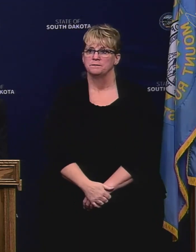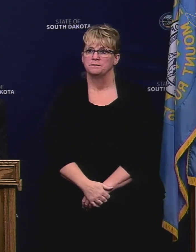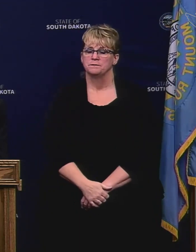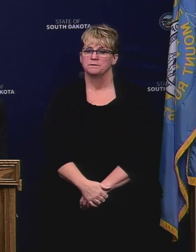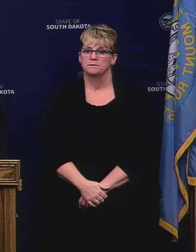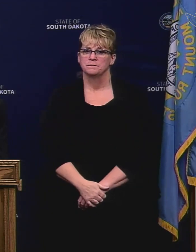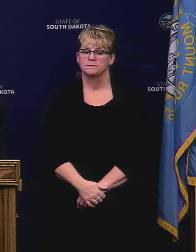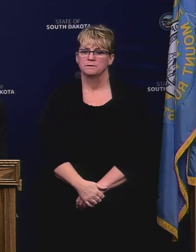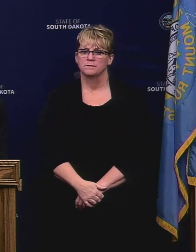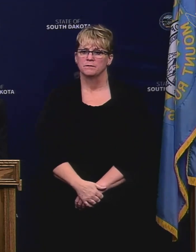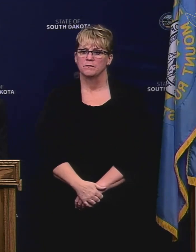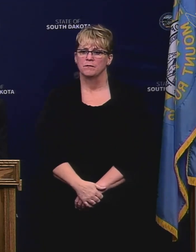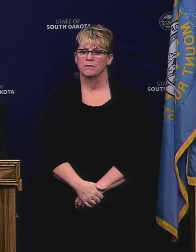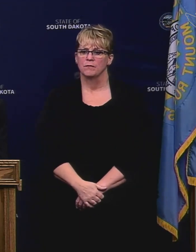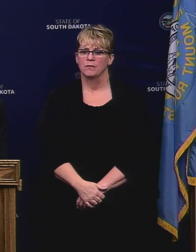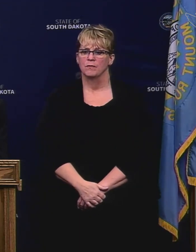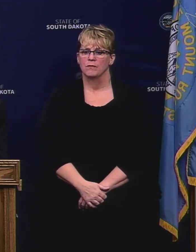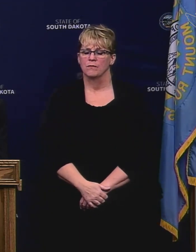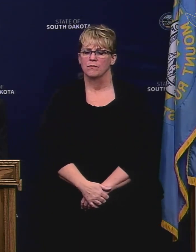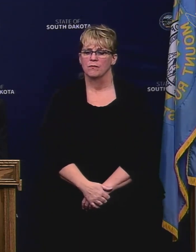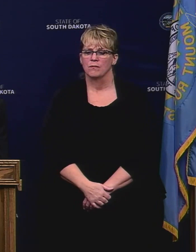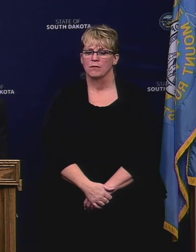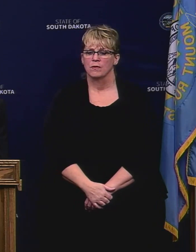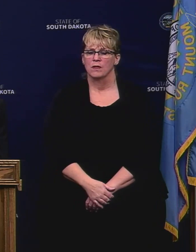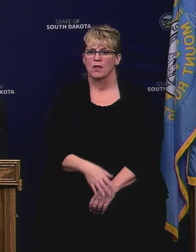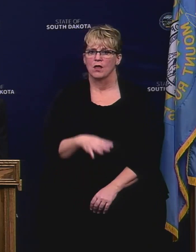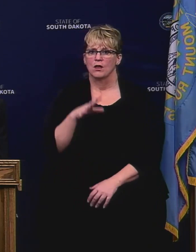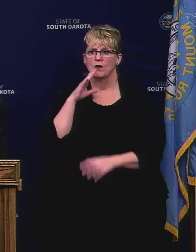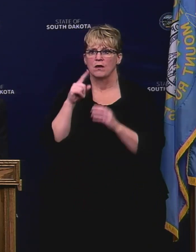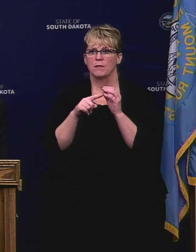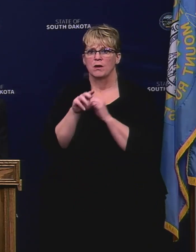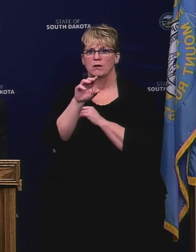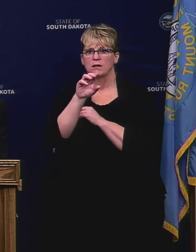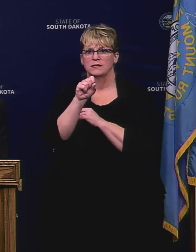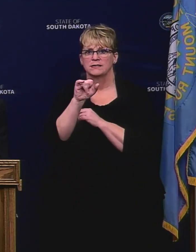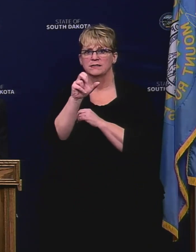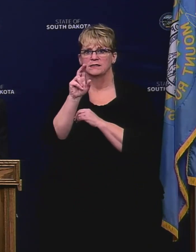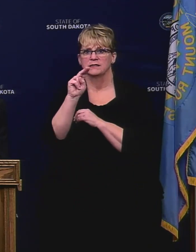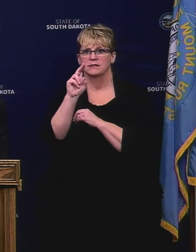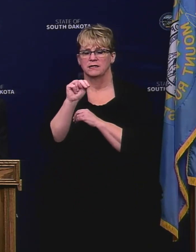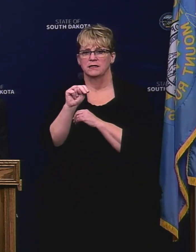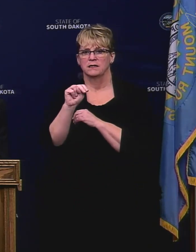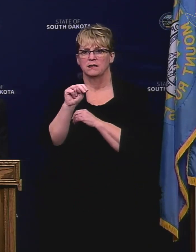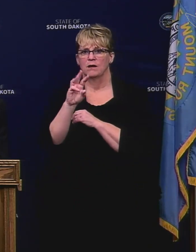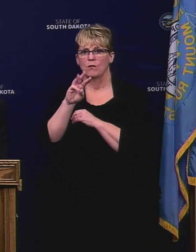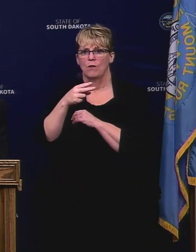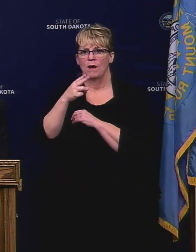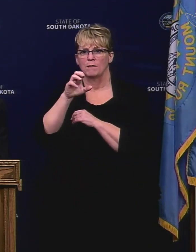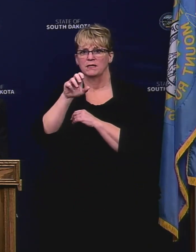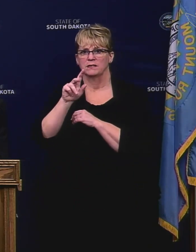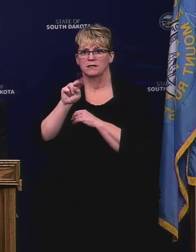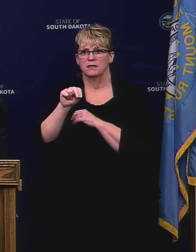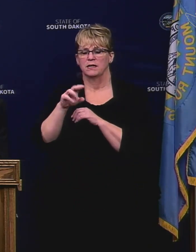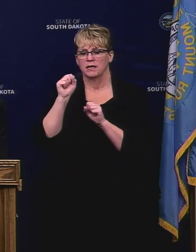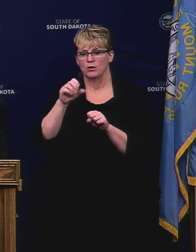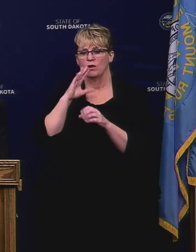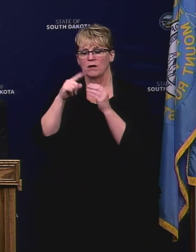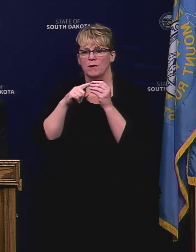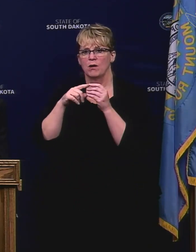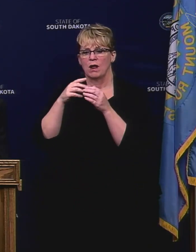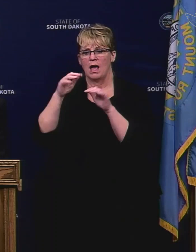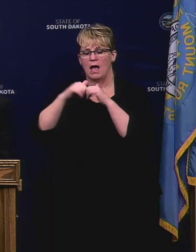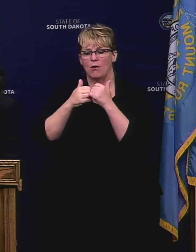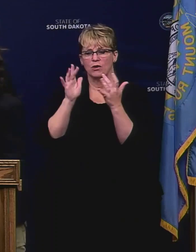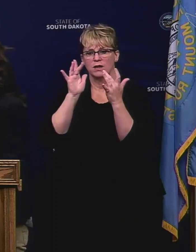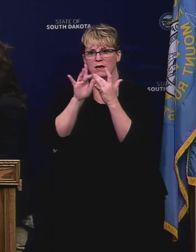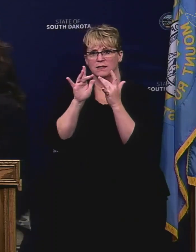Kim, you mentioned earlier the tribal communities, starting with Sisseton and Wahpeton. Can you talk through the plan for reaching all the tribes in the state in the next few weeks with